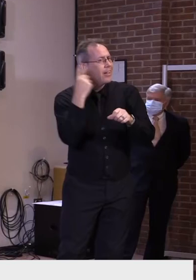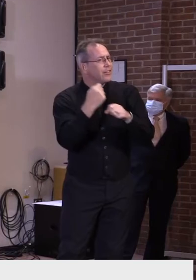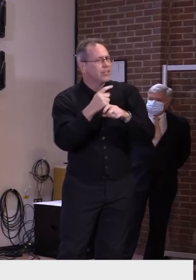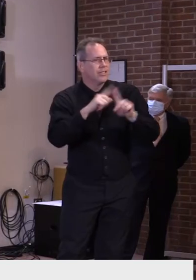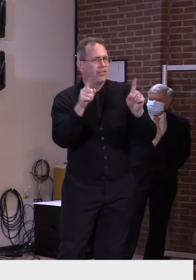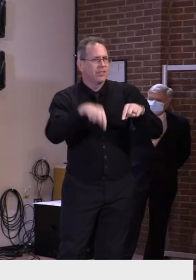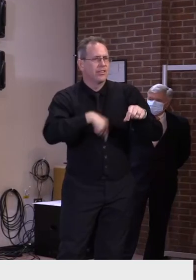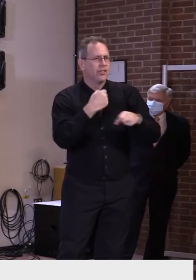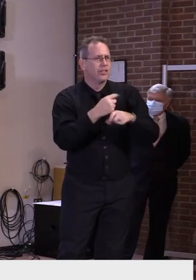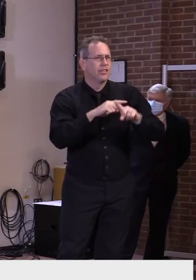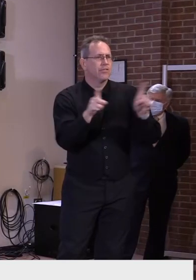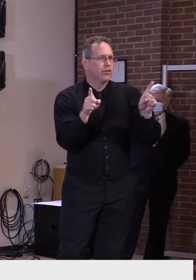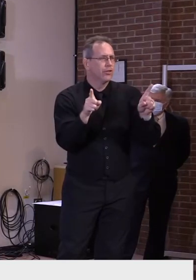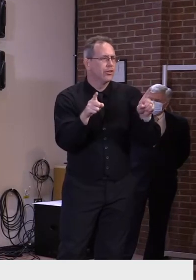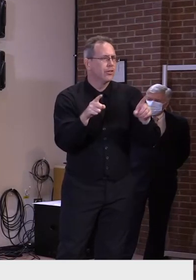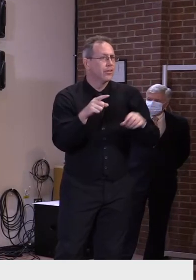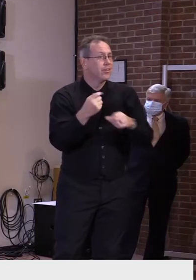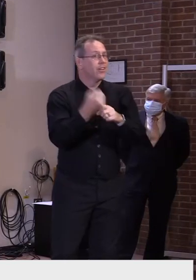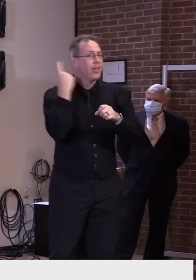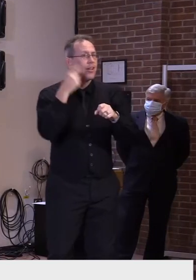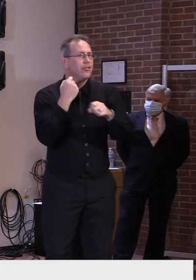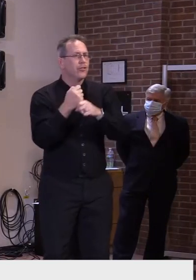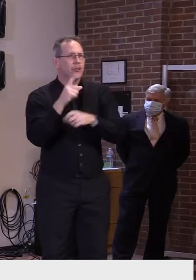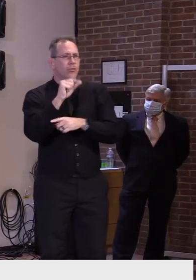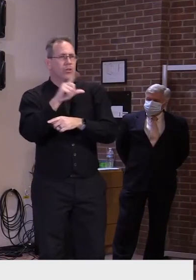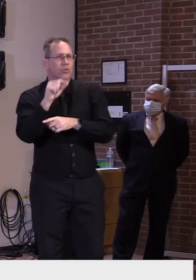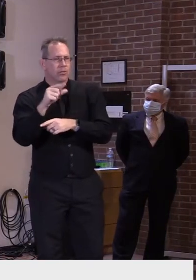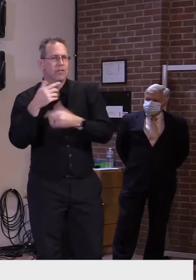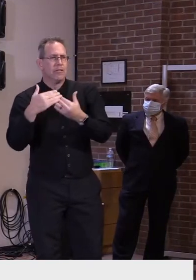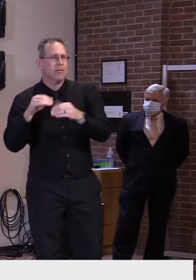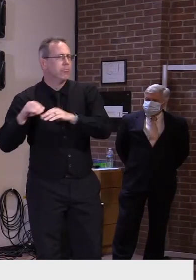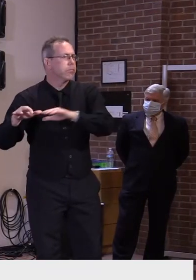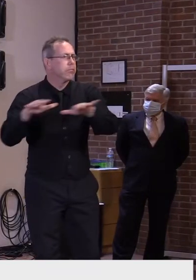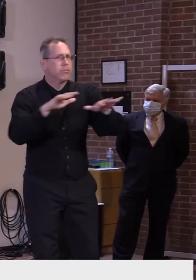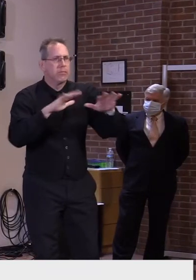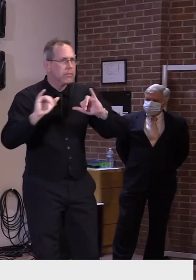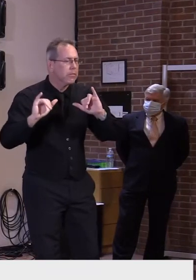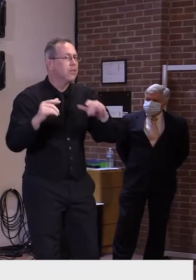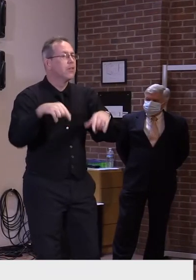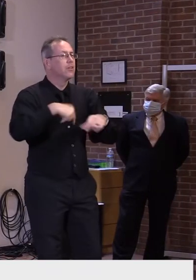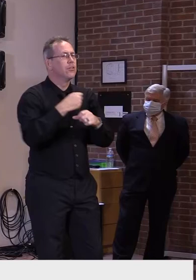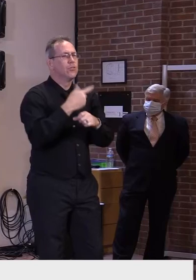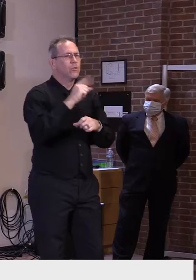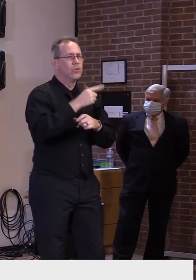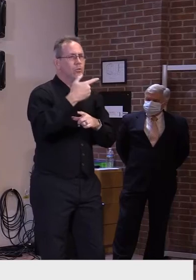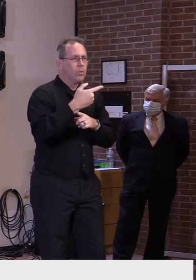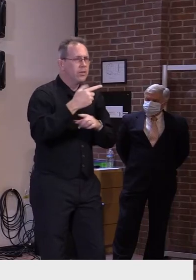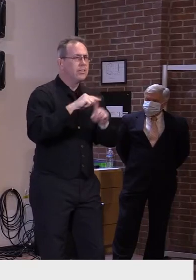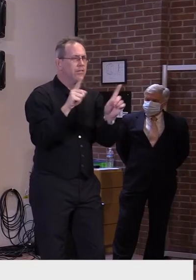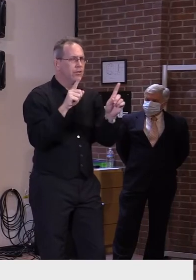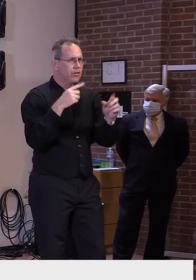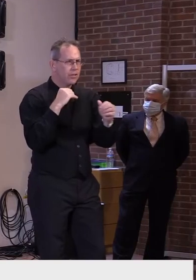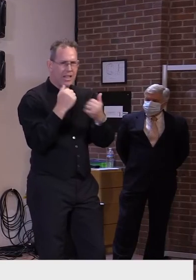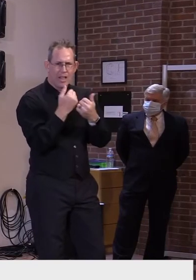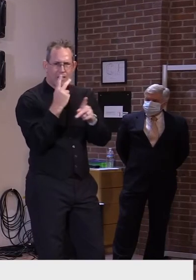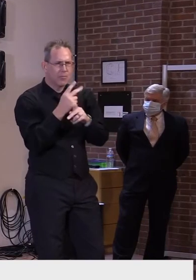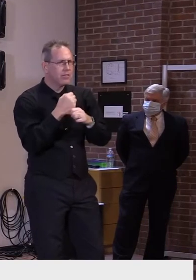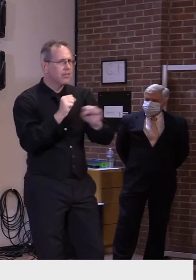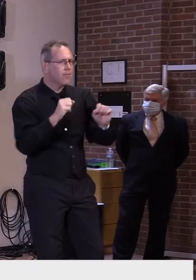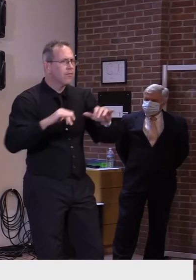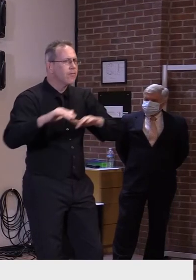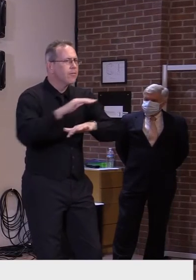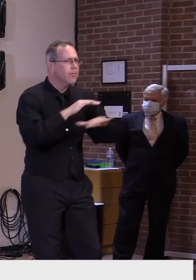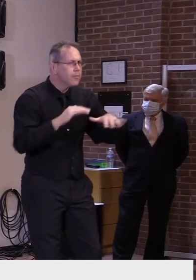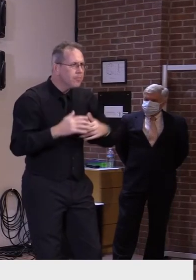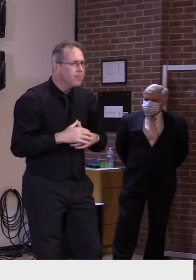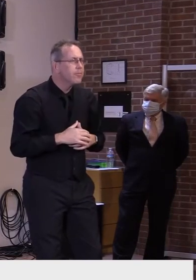vaccination. And really our exclusive focus, I think appropriately, was on keeping people safe. I think this year, particularly with vaccination being